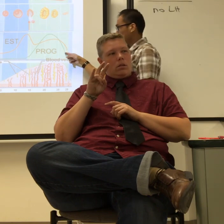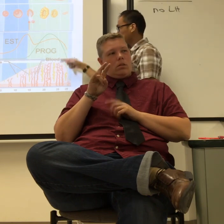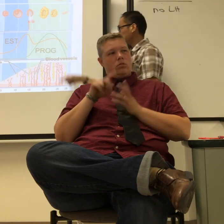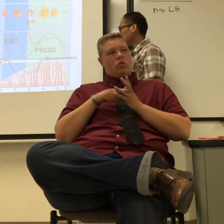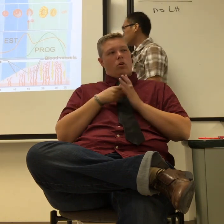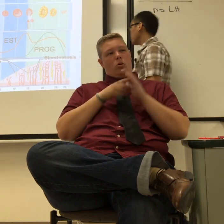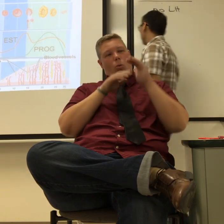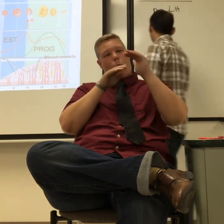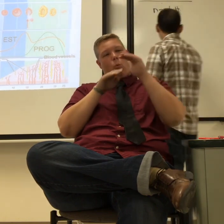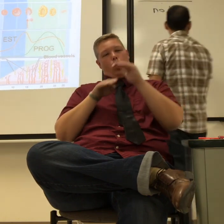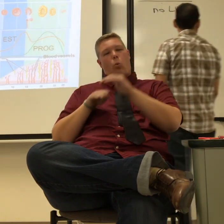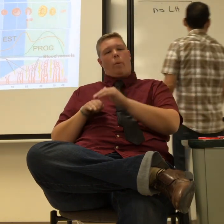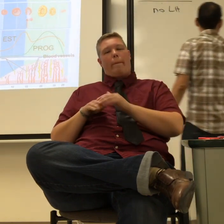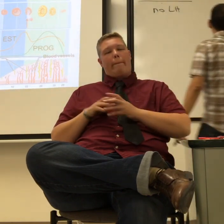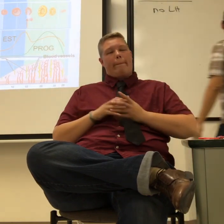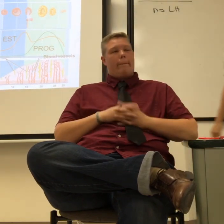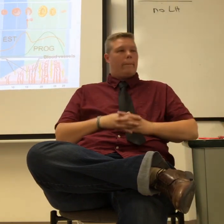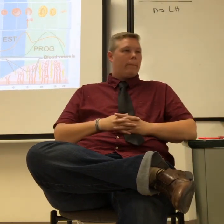okay?